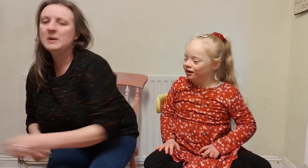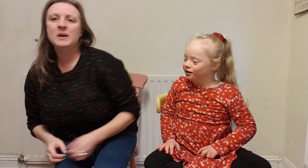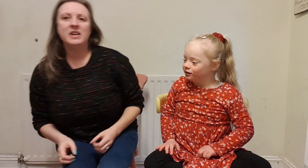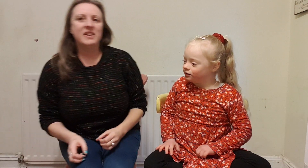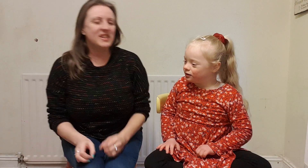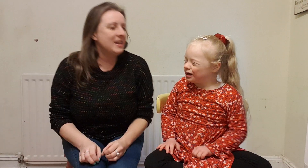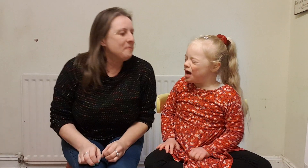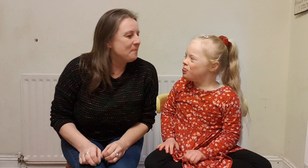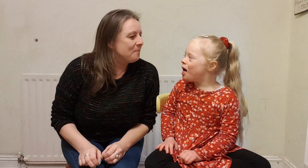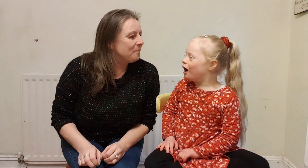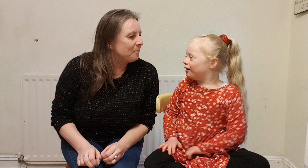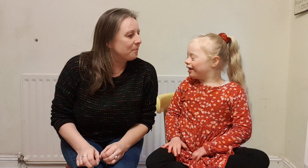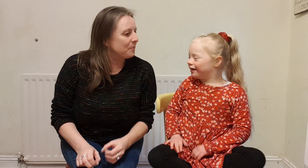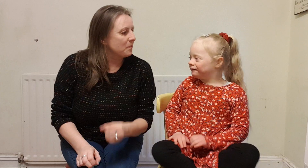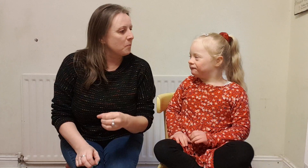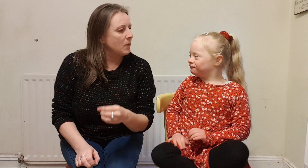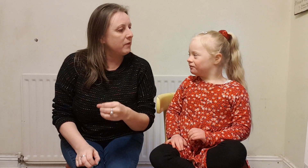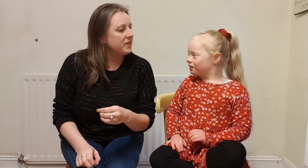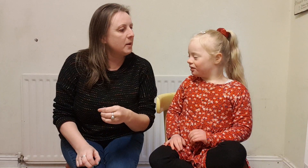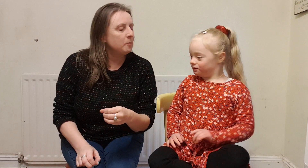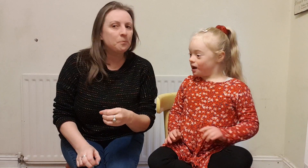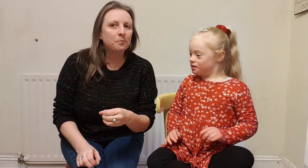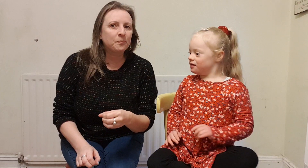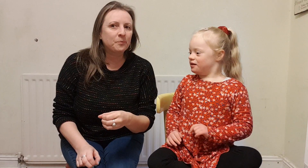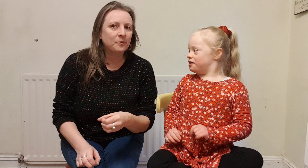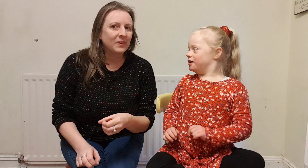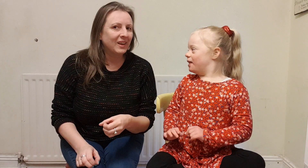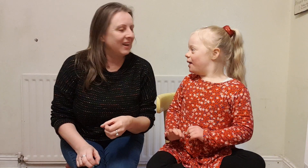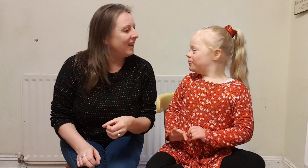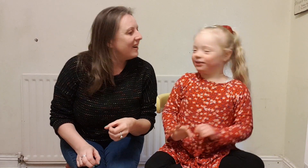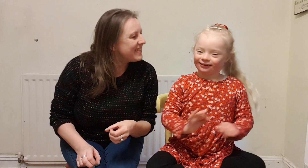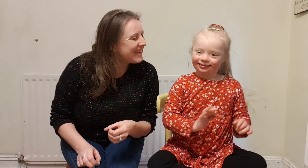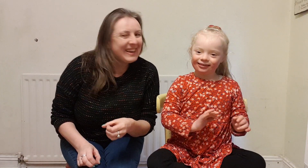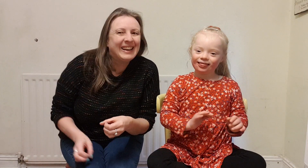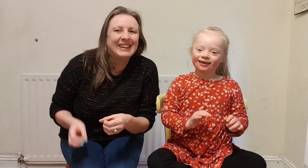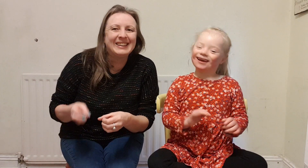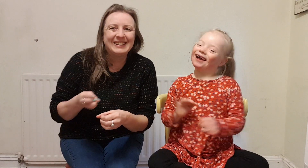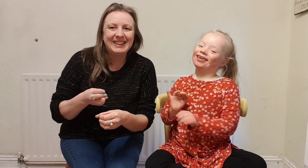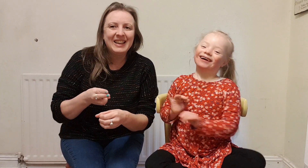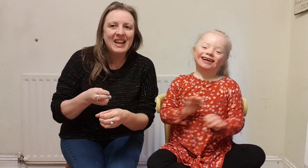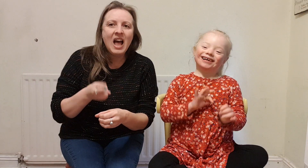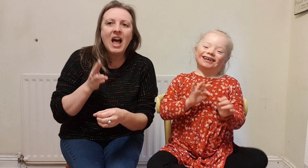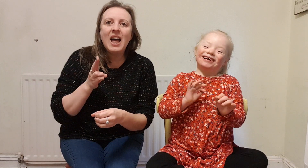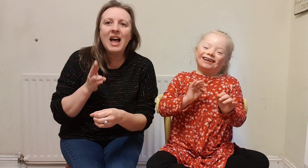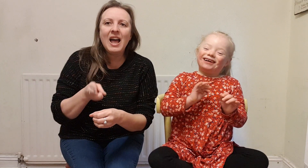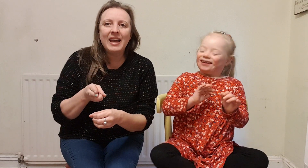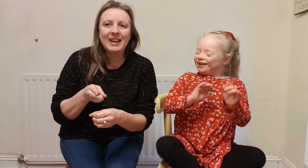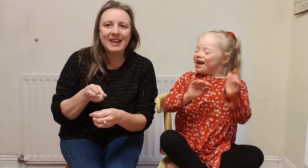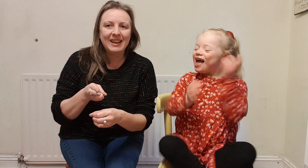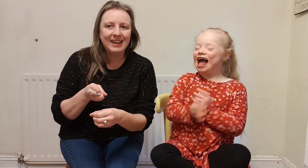Are you ready? Yeah, not. Ready? No, I didn't get you, Mum. Ready? Yes. Egg. Egg.